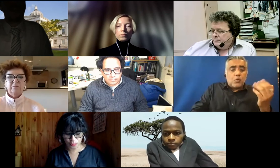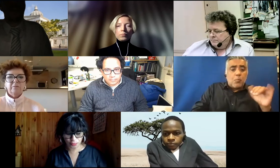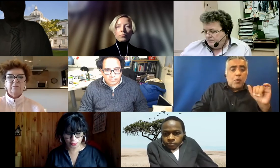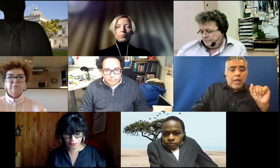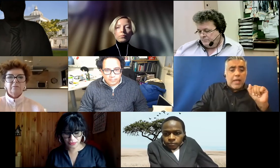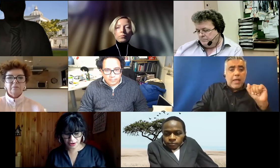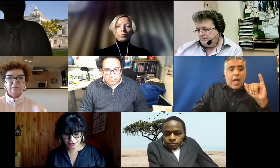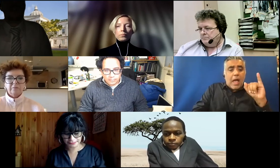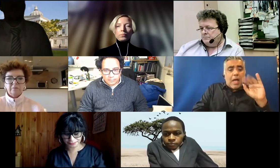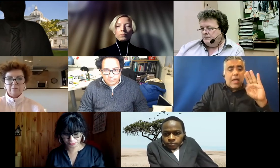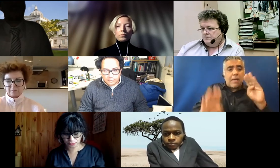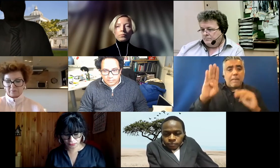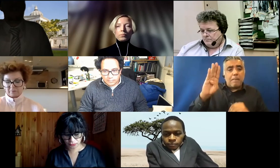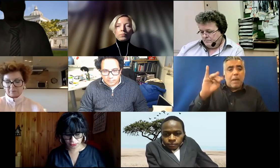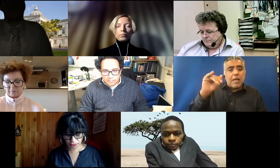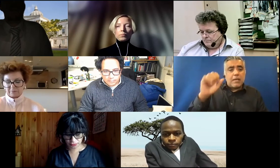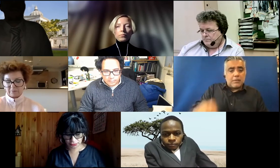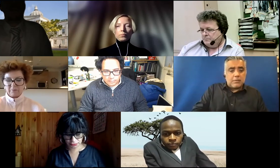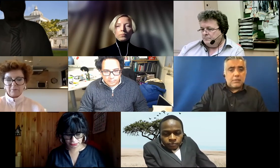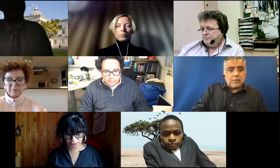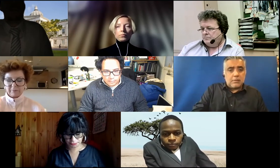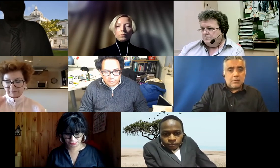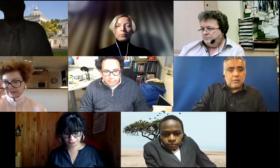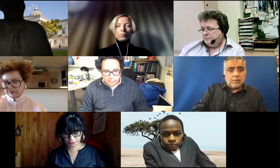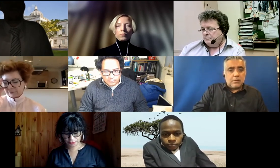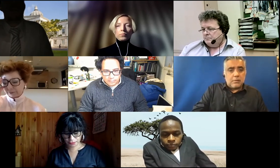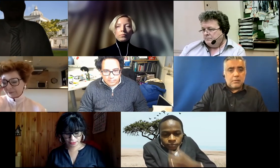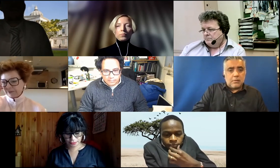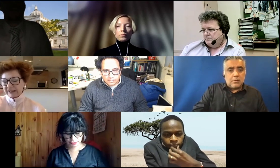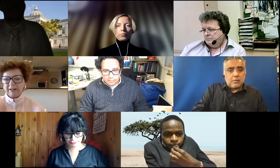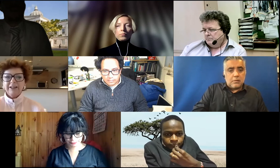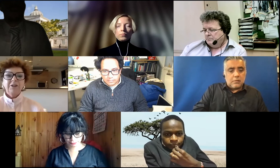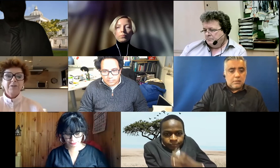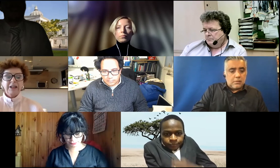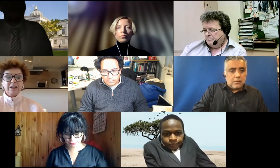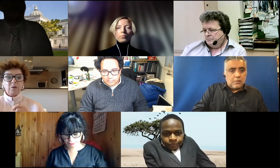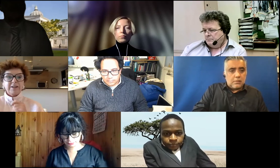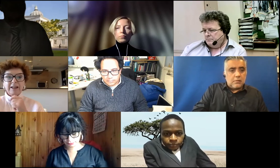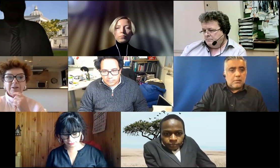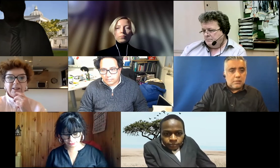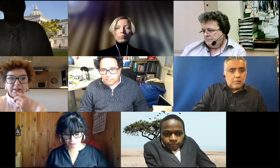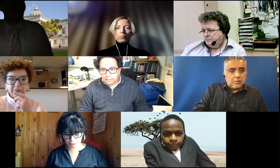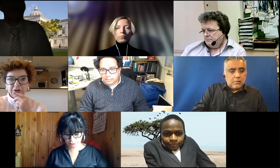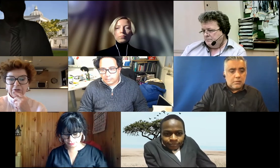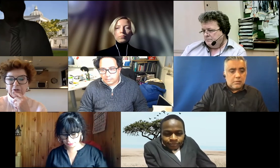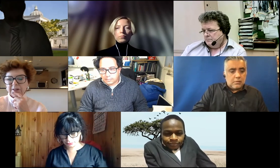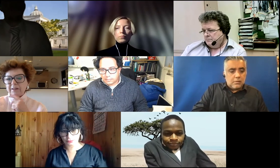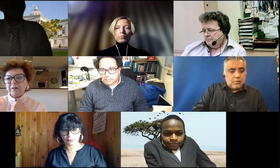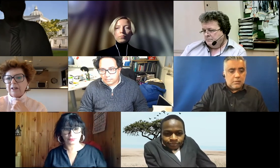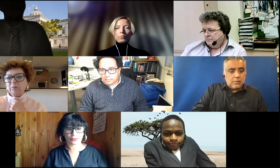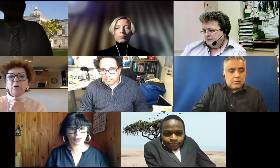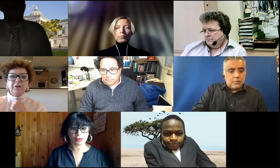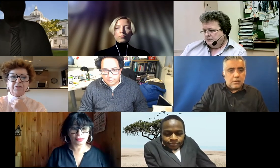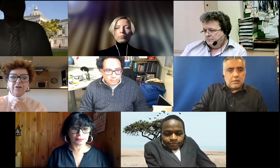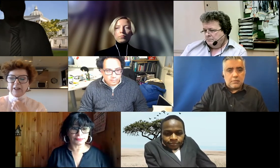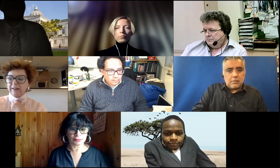AI bias in terms of disability. Susan, what are your thoughts on that? Thank you. Well, as Klaus said, I'm going to focus on